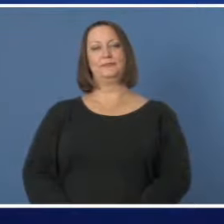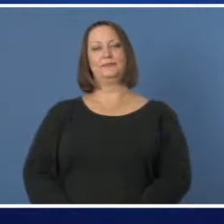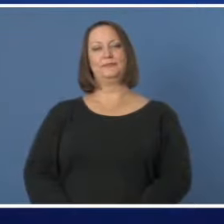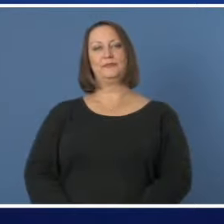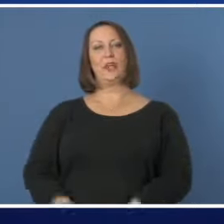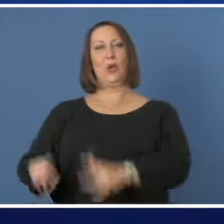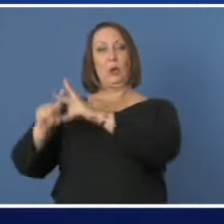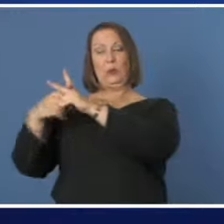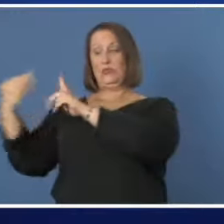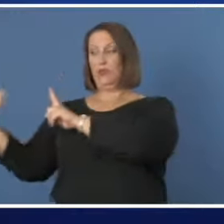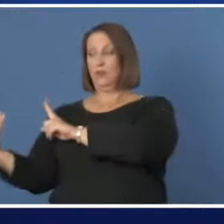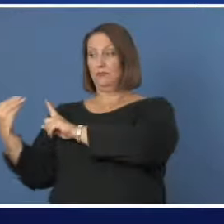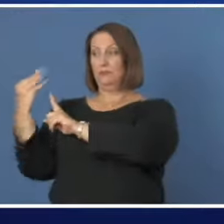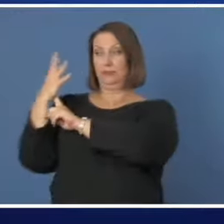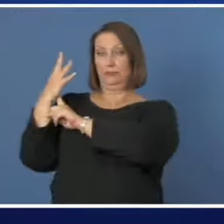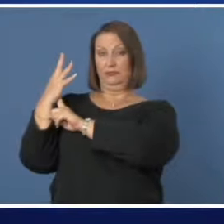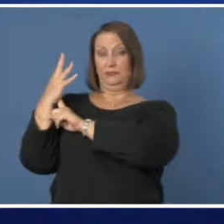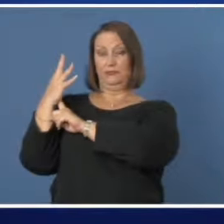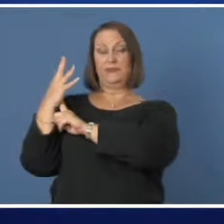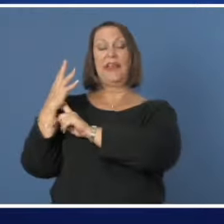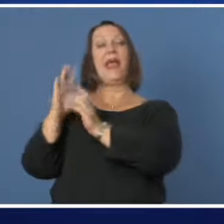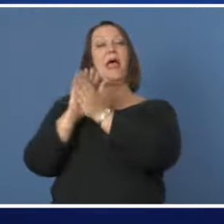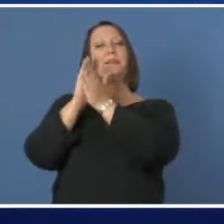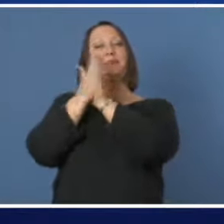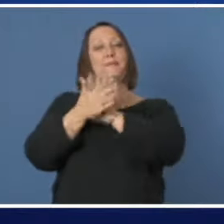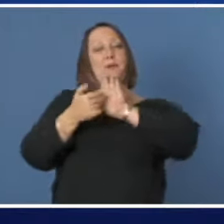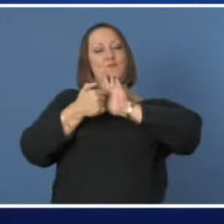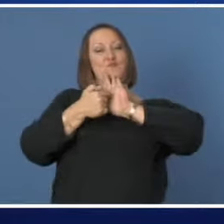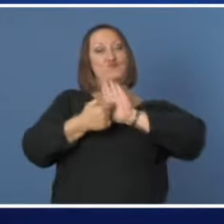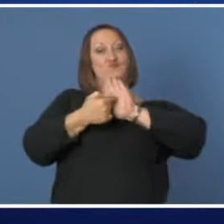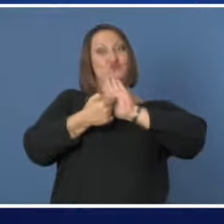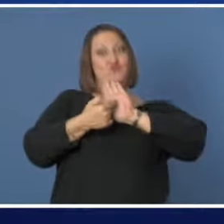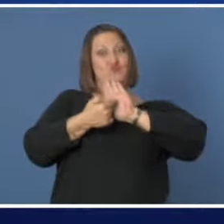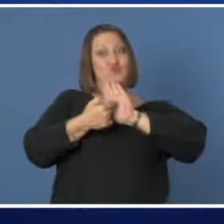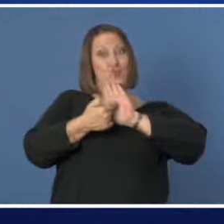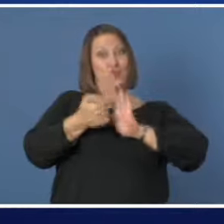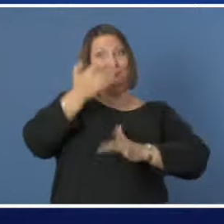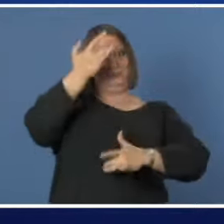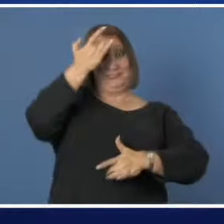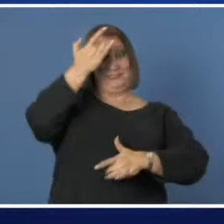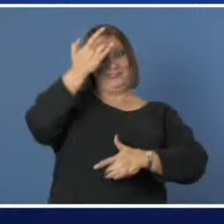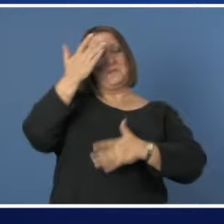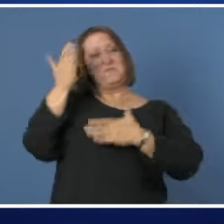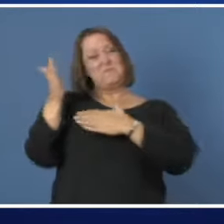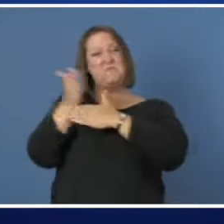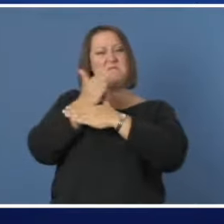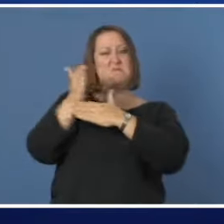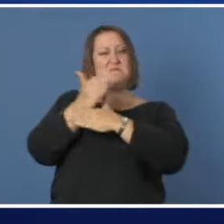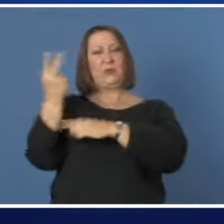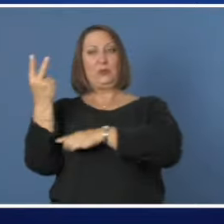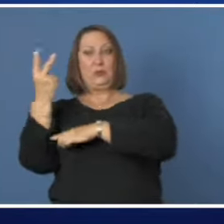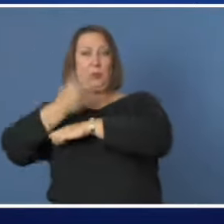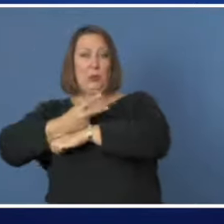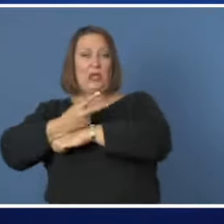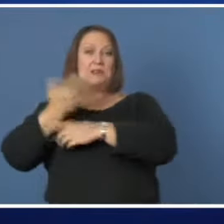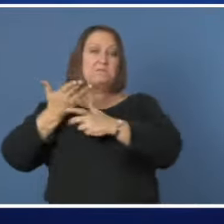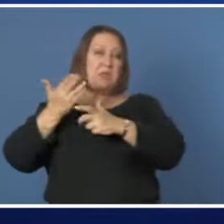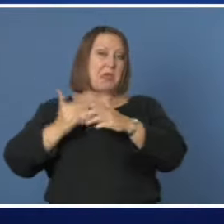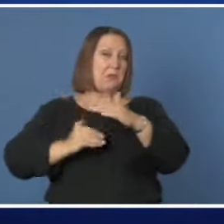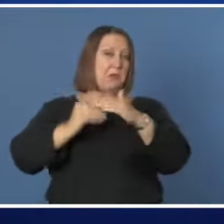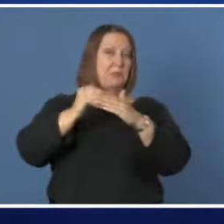The time between being infected and developing symptoms is typically 2 to 10 days,